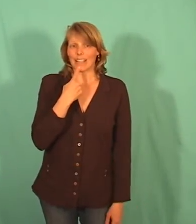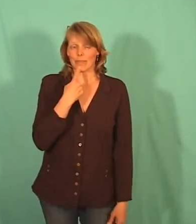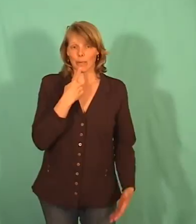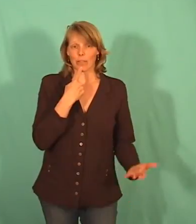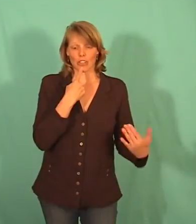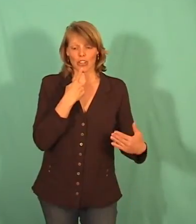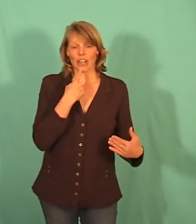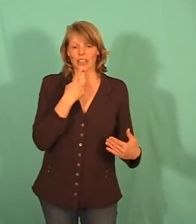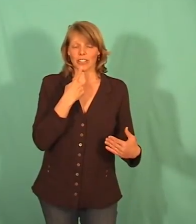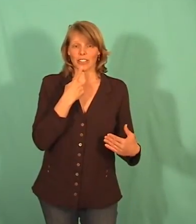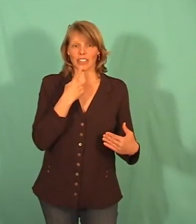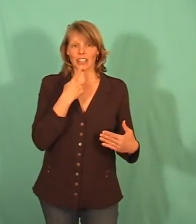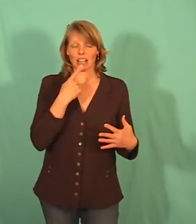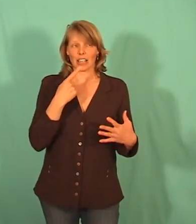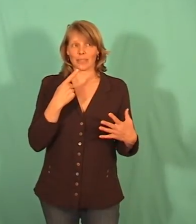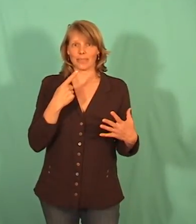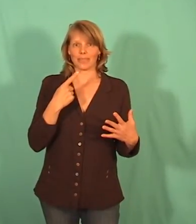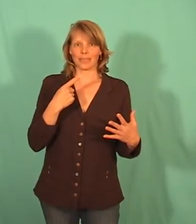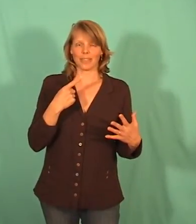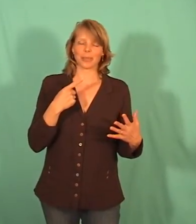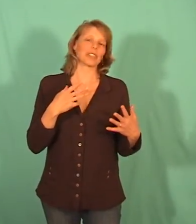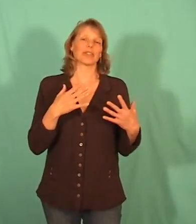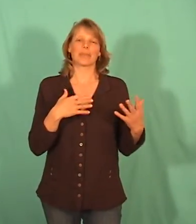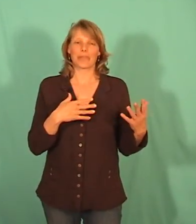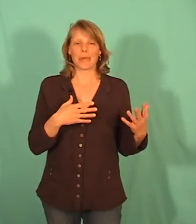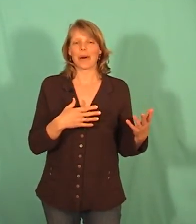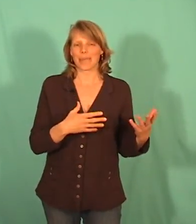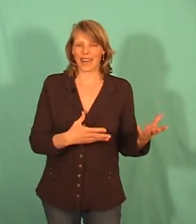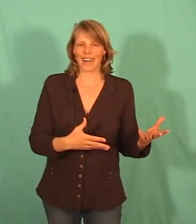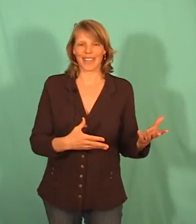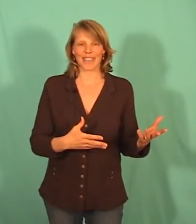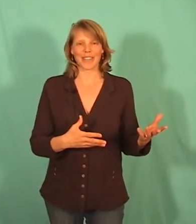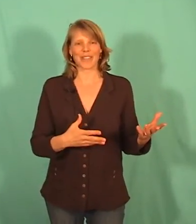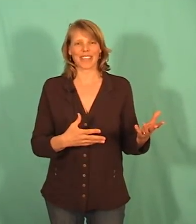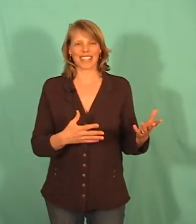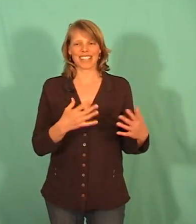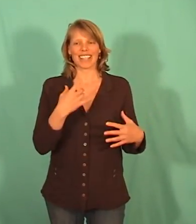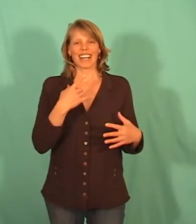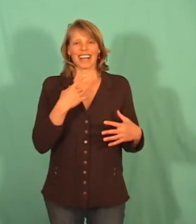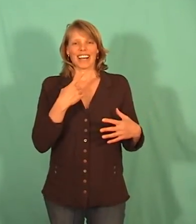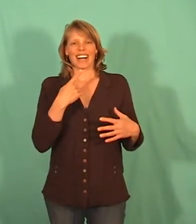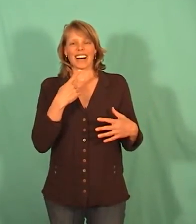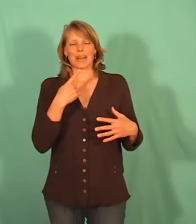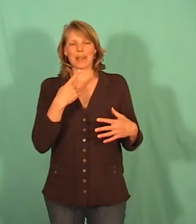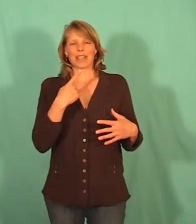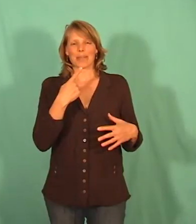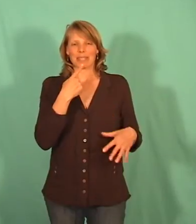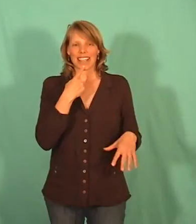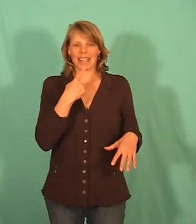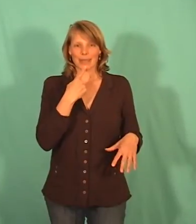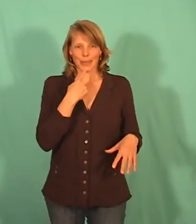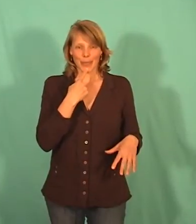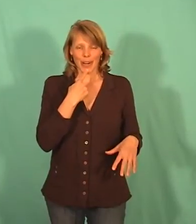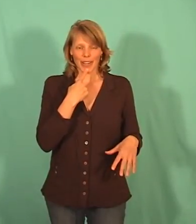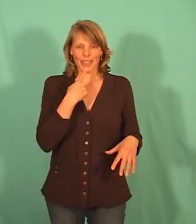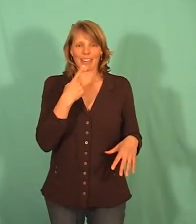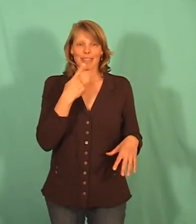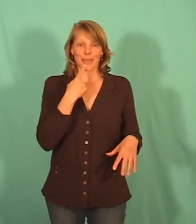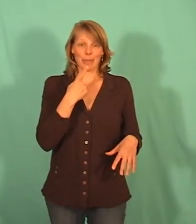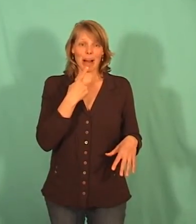from the child, and it was a little bit of a problem in our family because my daughter would sign this for water and this for